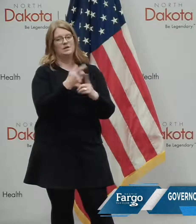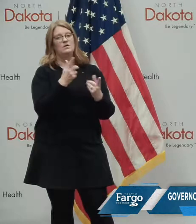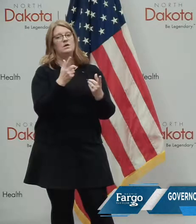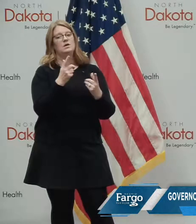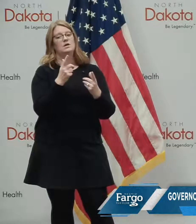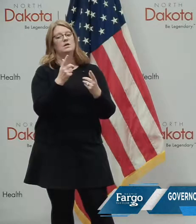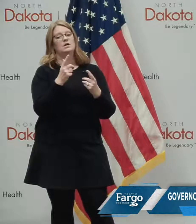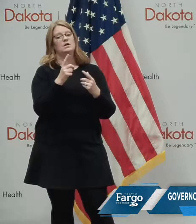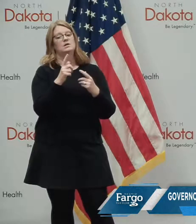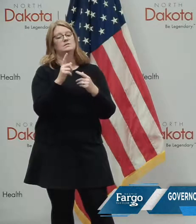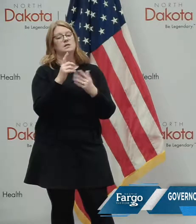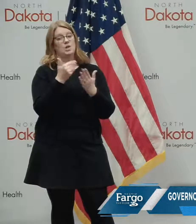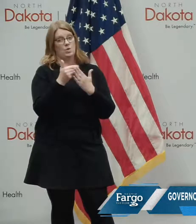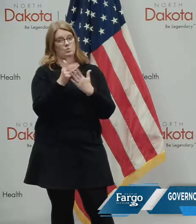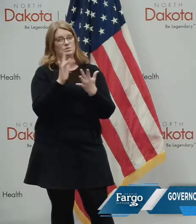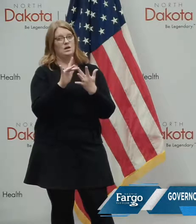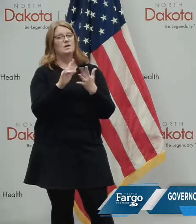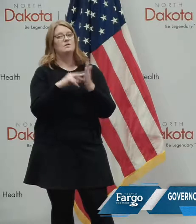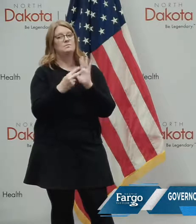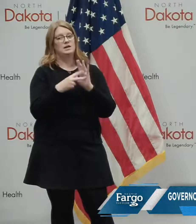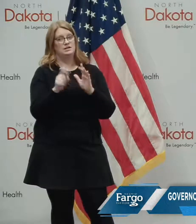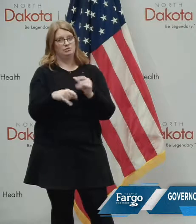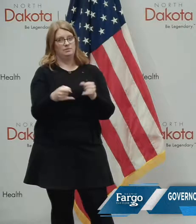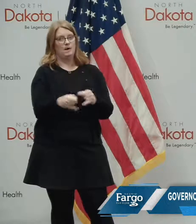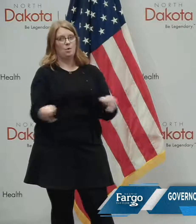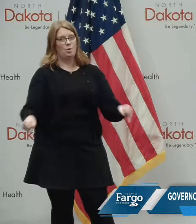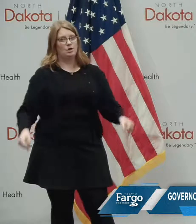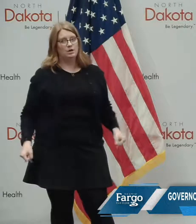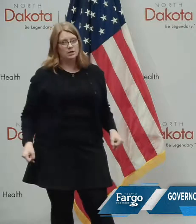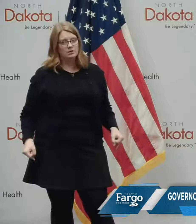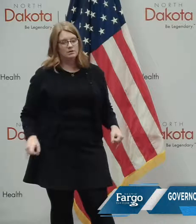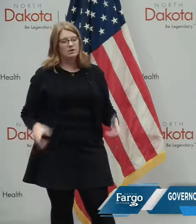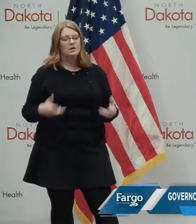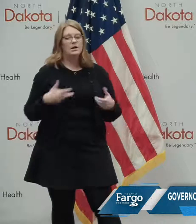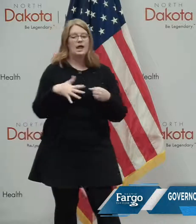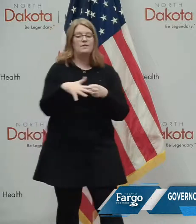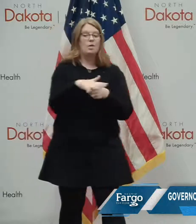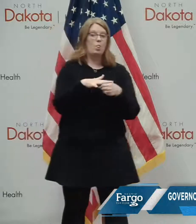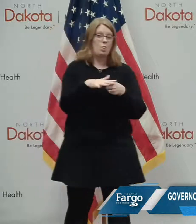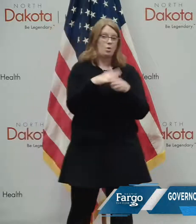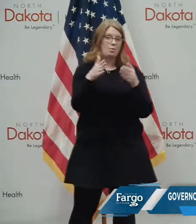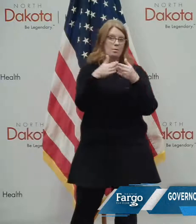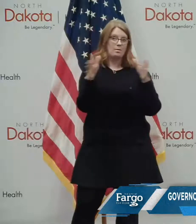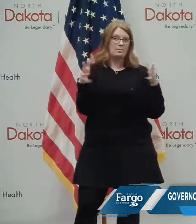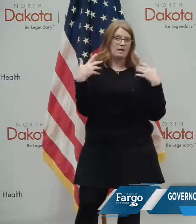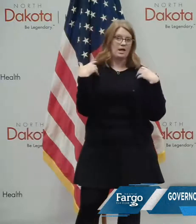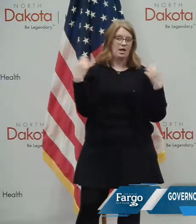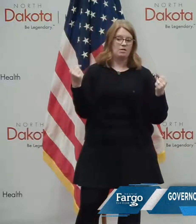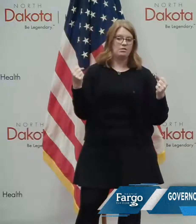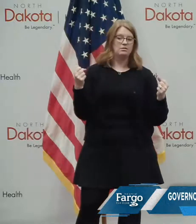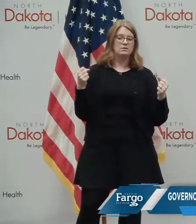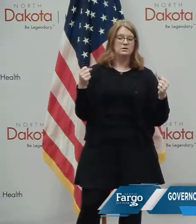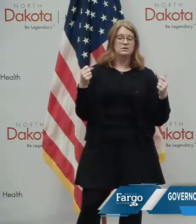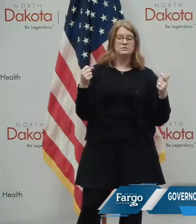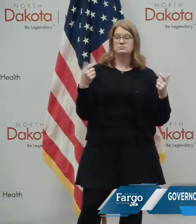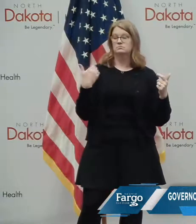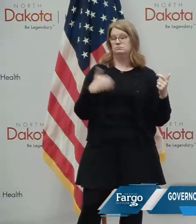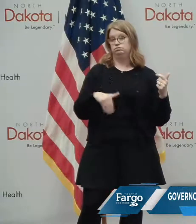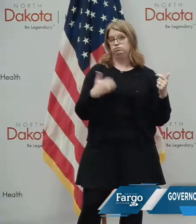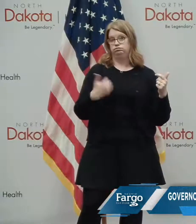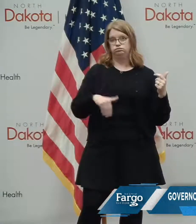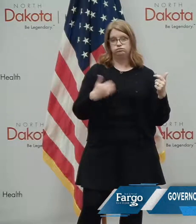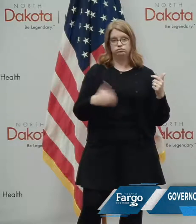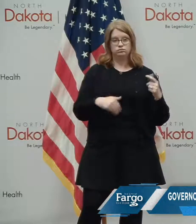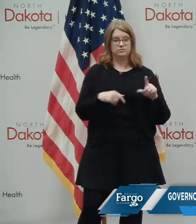quarantined. And so at the local public health level, these folks are doing an amazing job. When a case